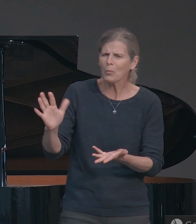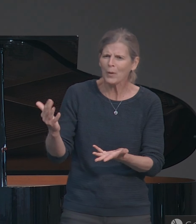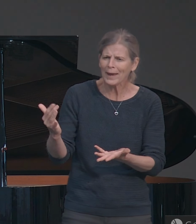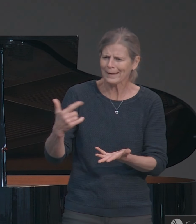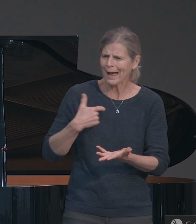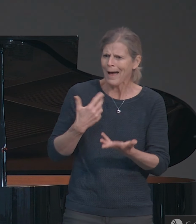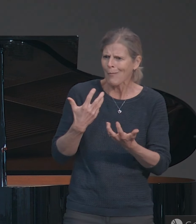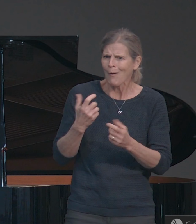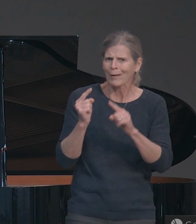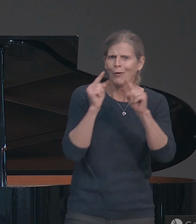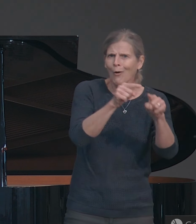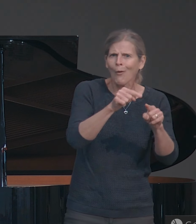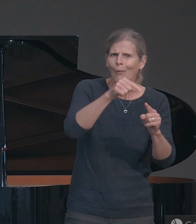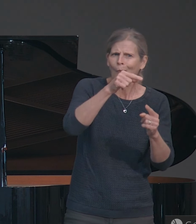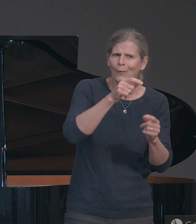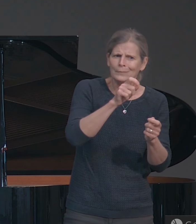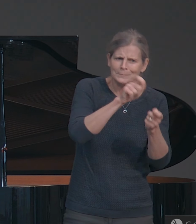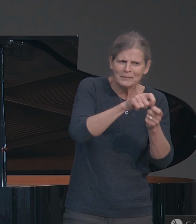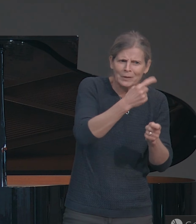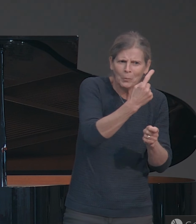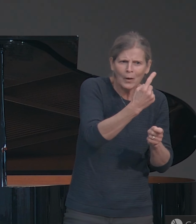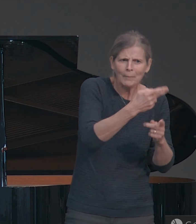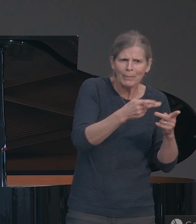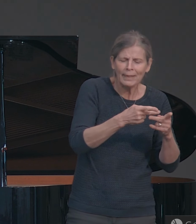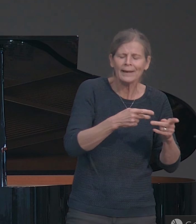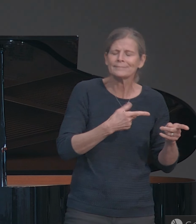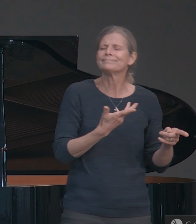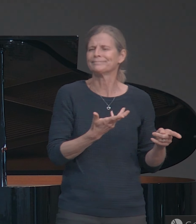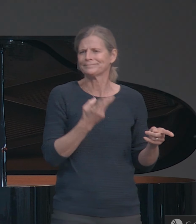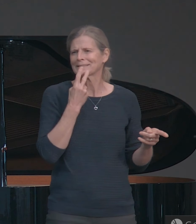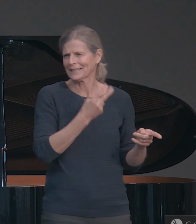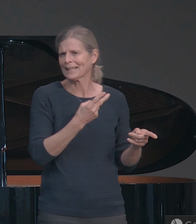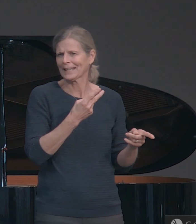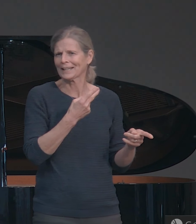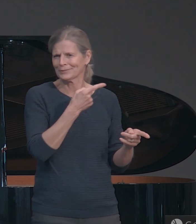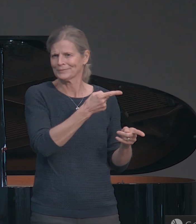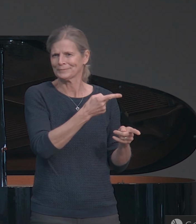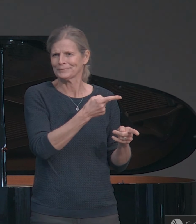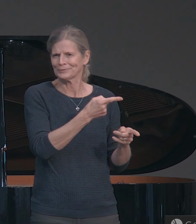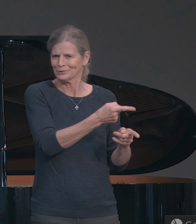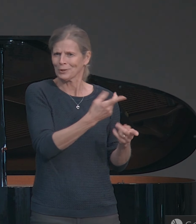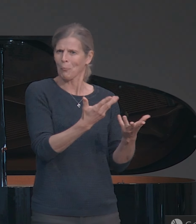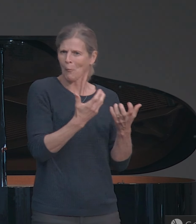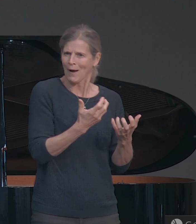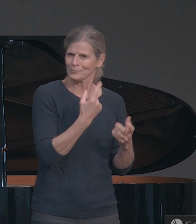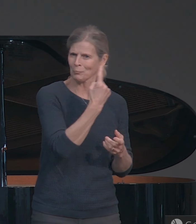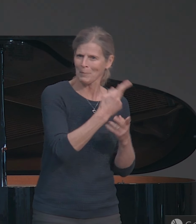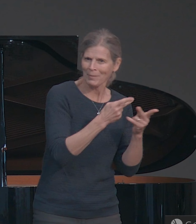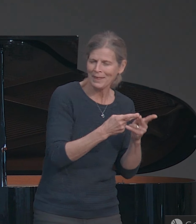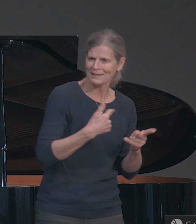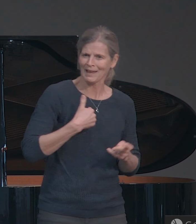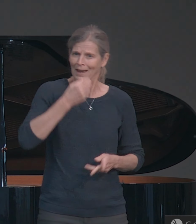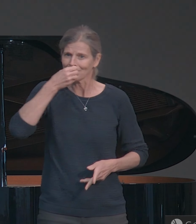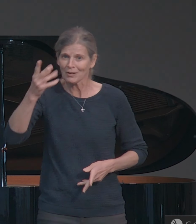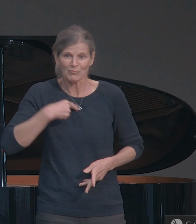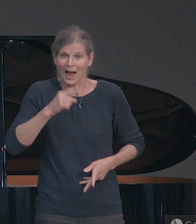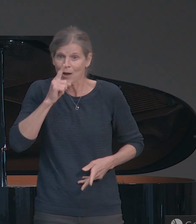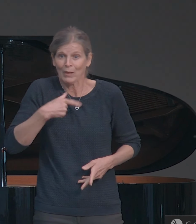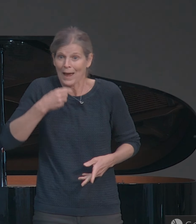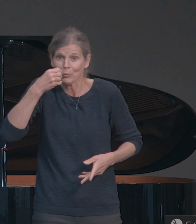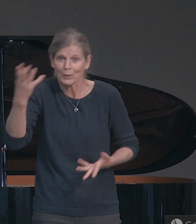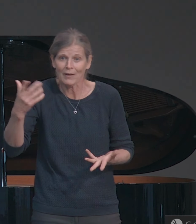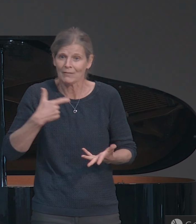one place on there that I don't want to go, right? And I was like, yeah, when I said I didn't care because I